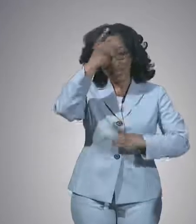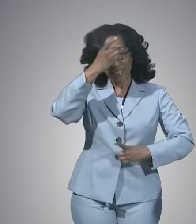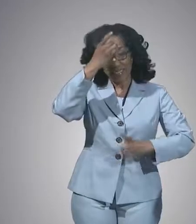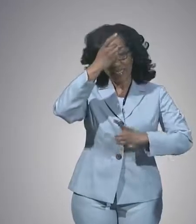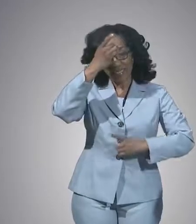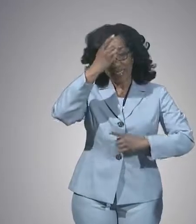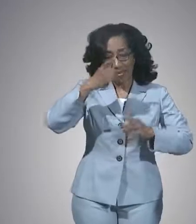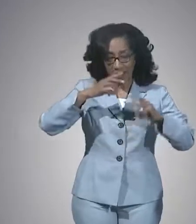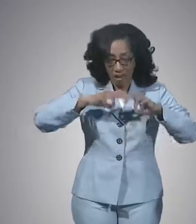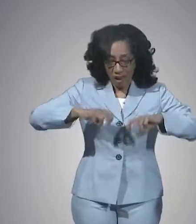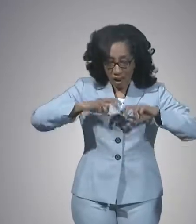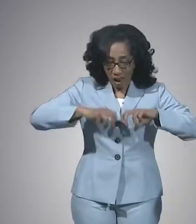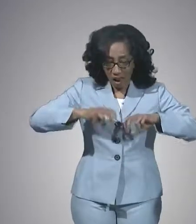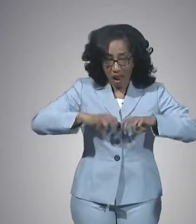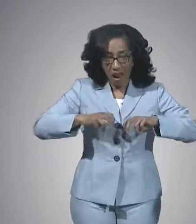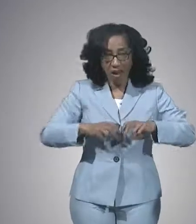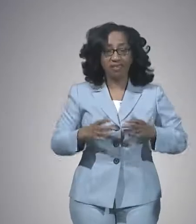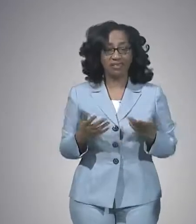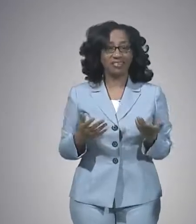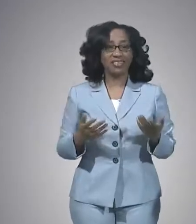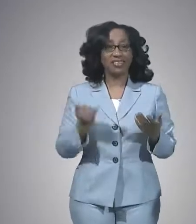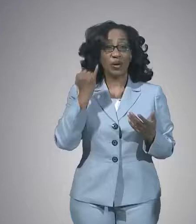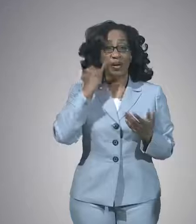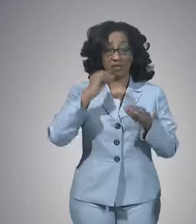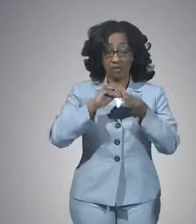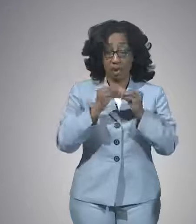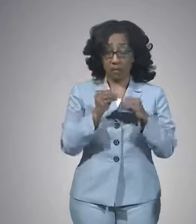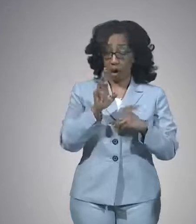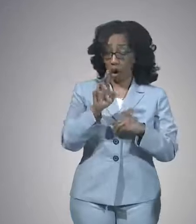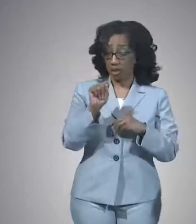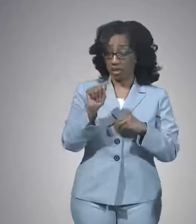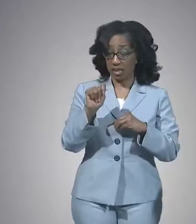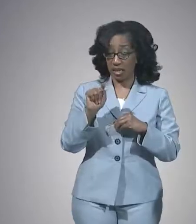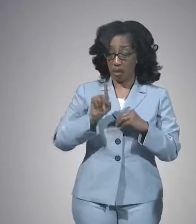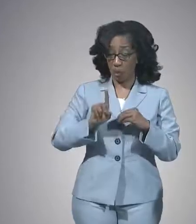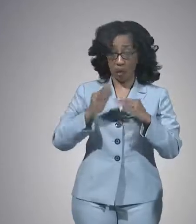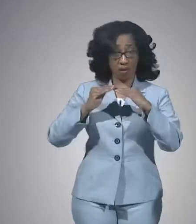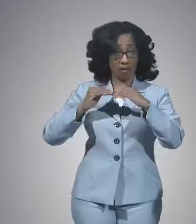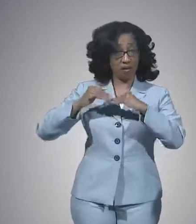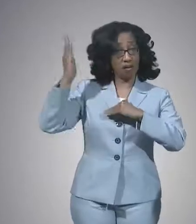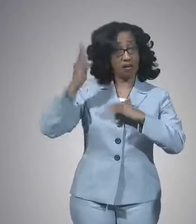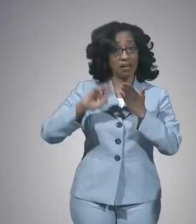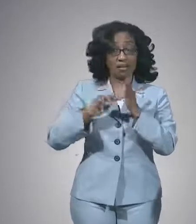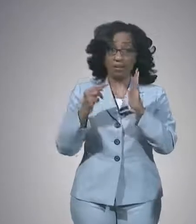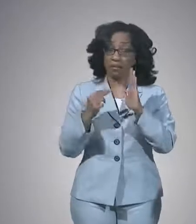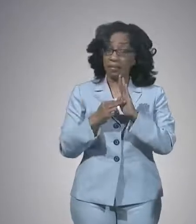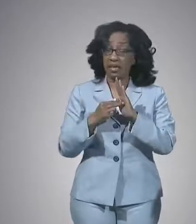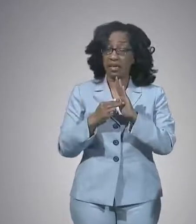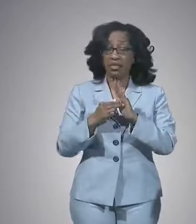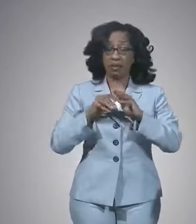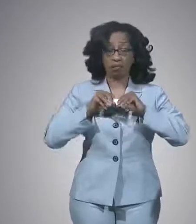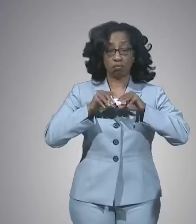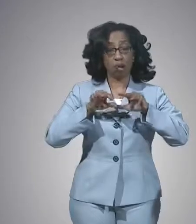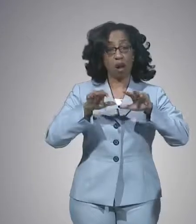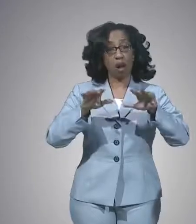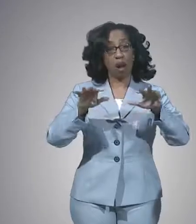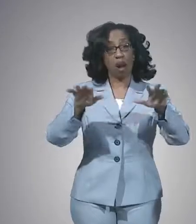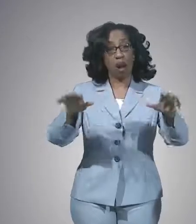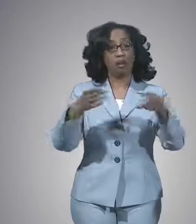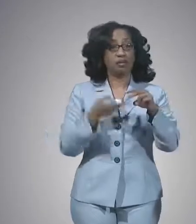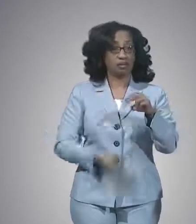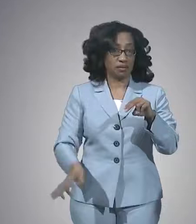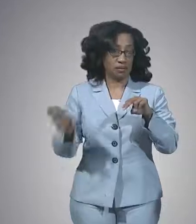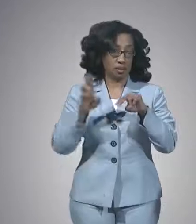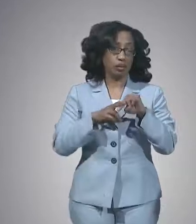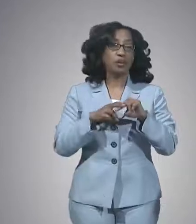the public should know that if the RT goes above 1, then that means that transmission is accelerating in our community.